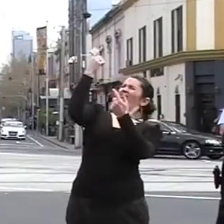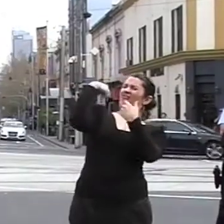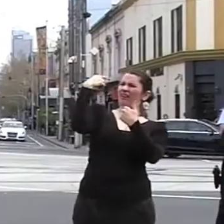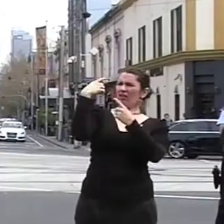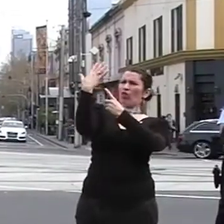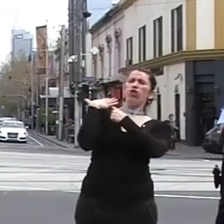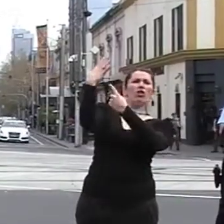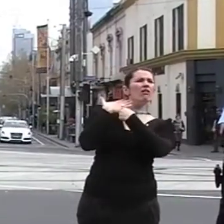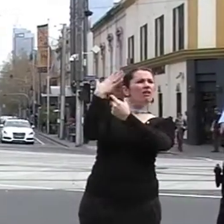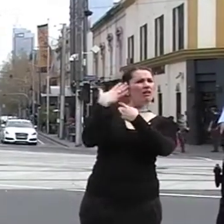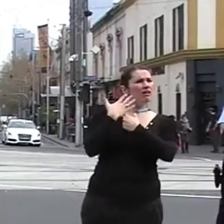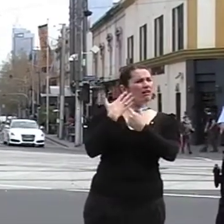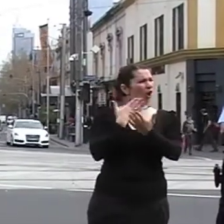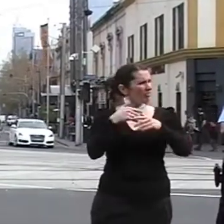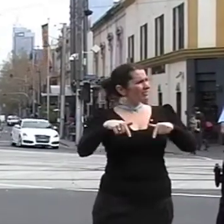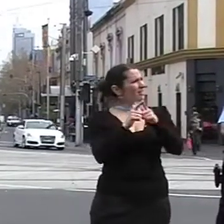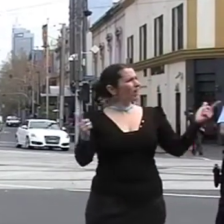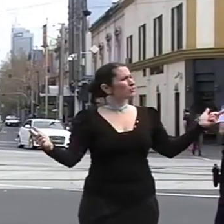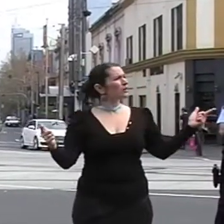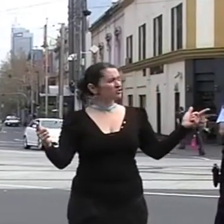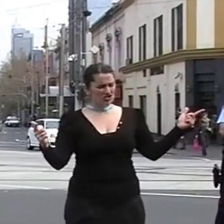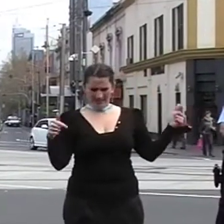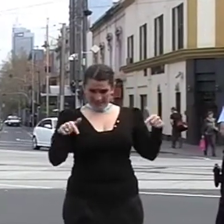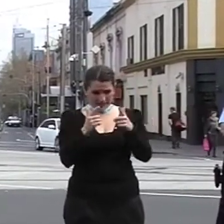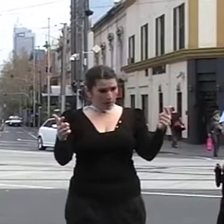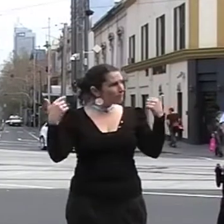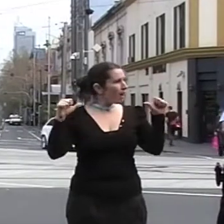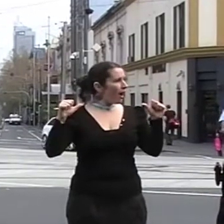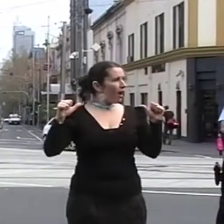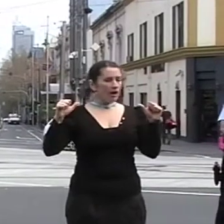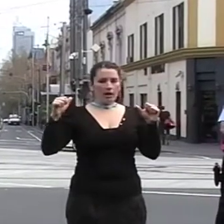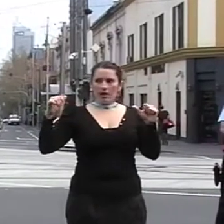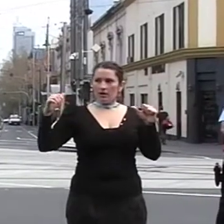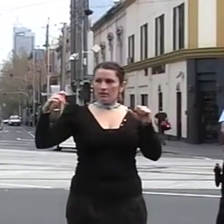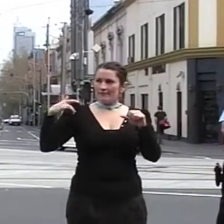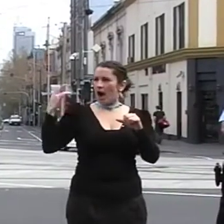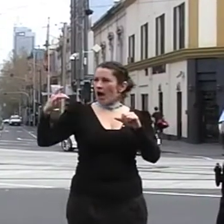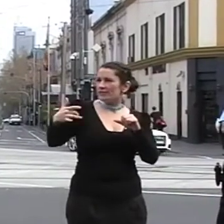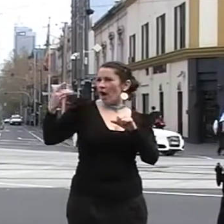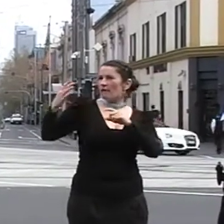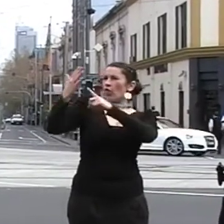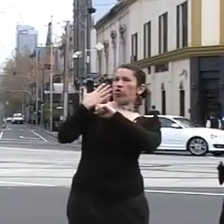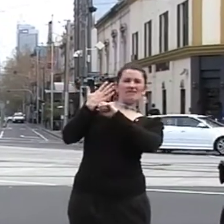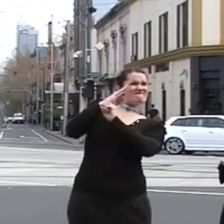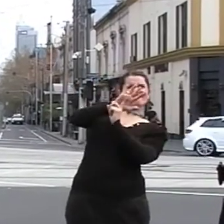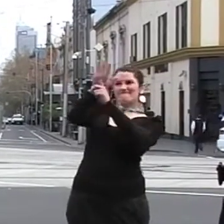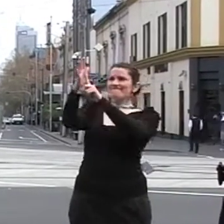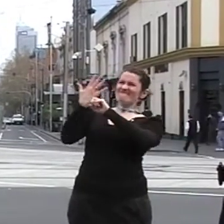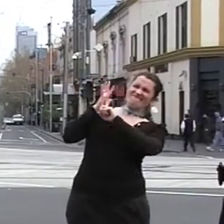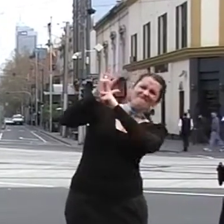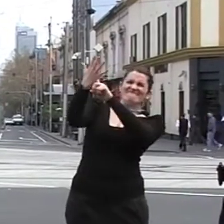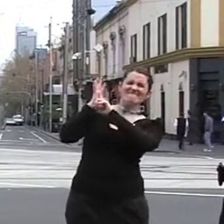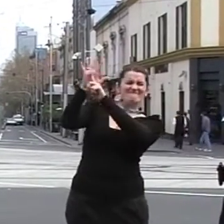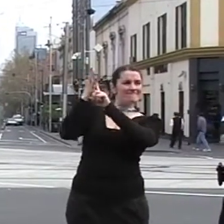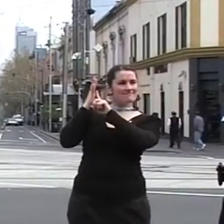It's also a persecuted language that has survived many attempts to change it. At that moment,